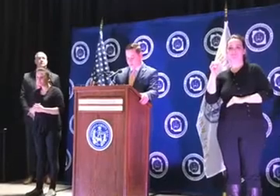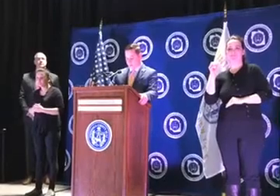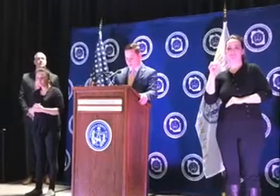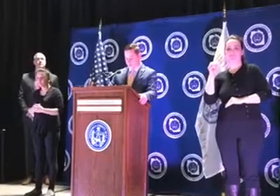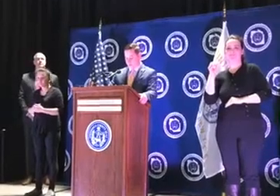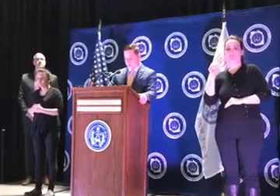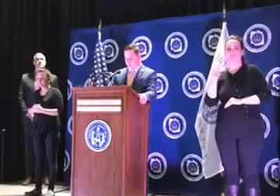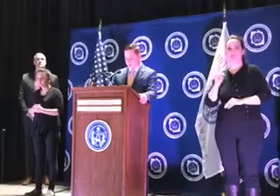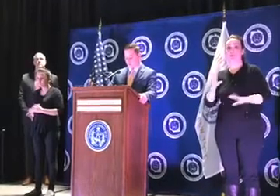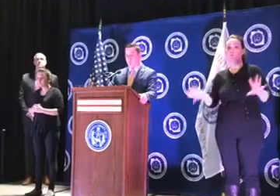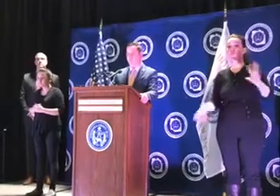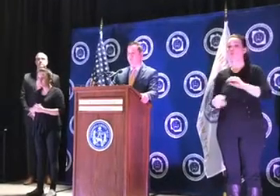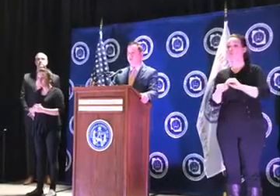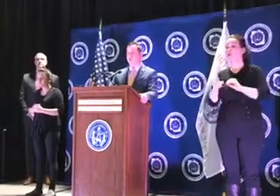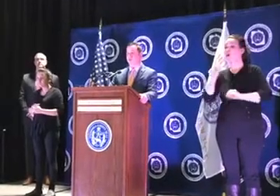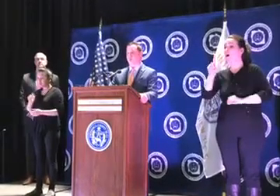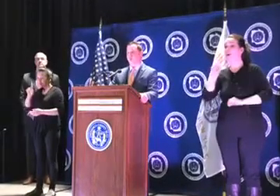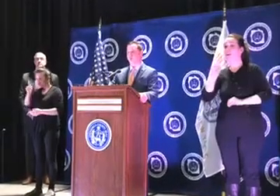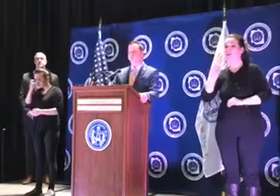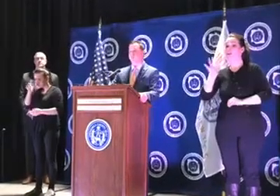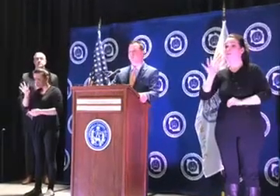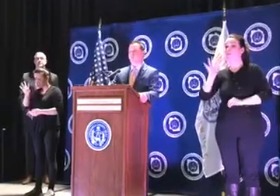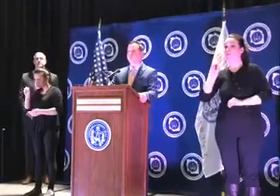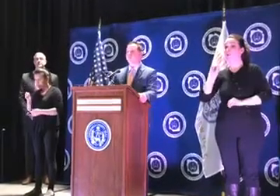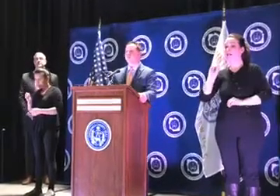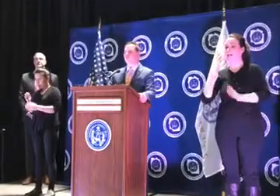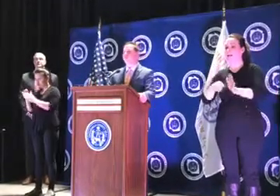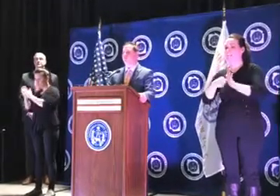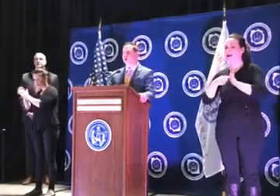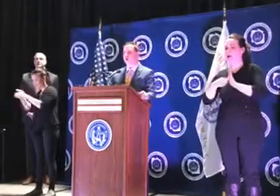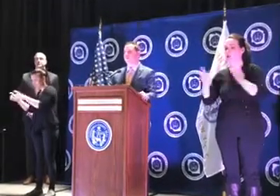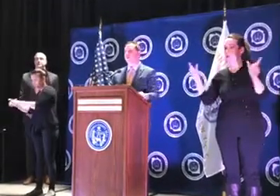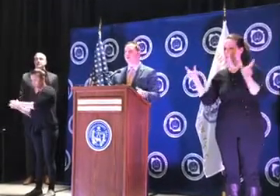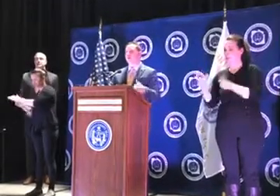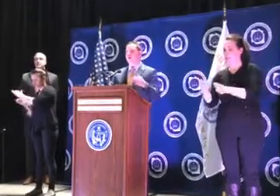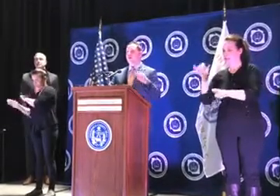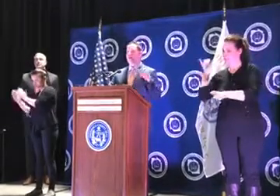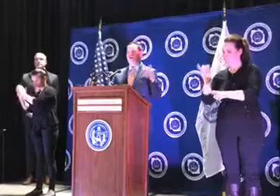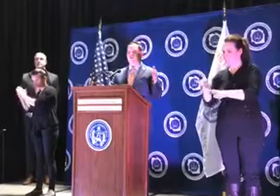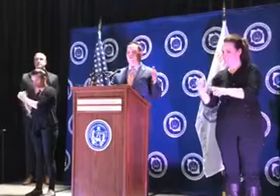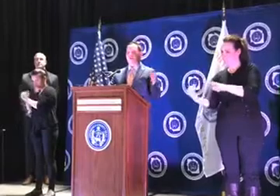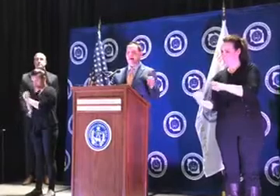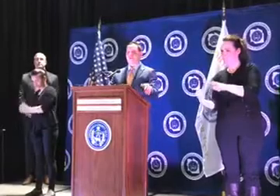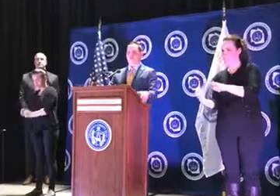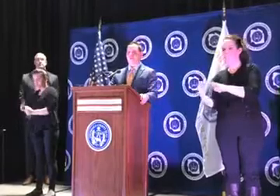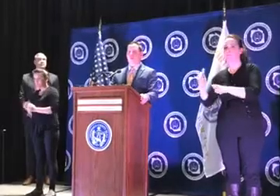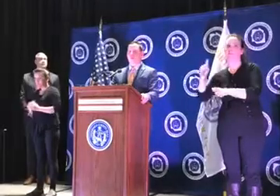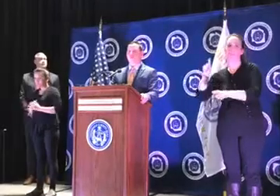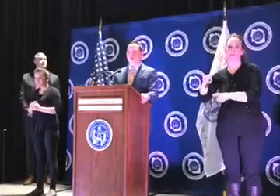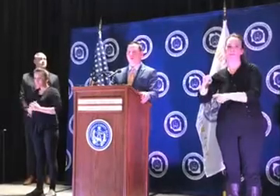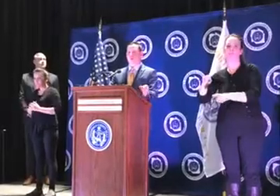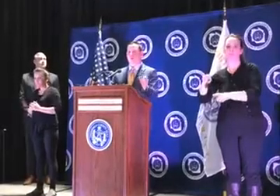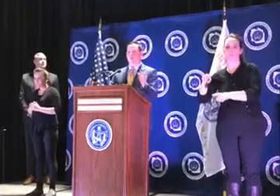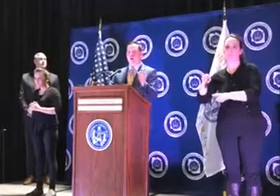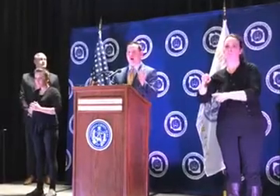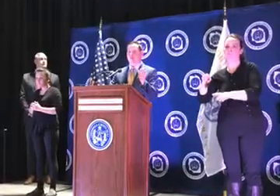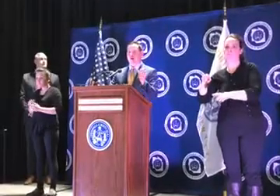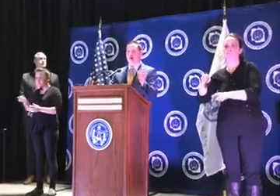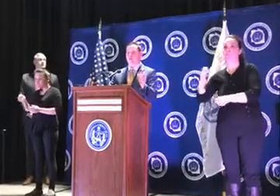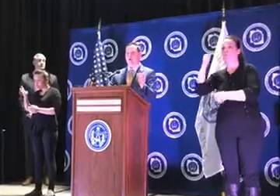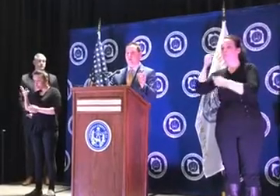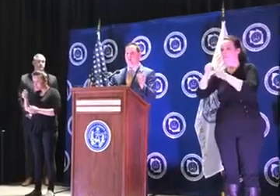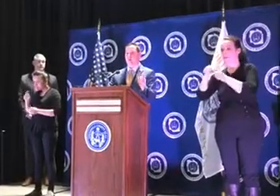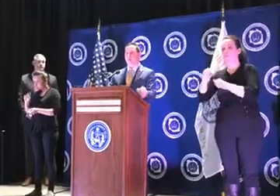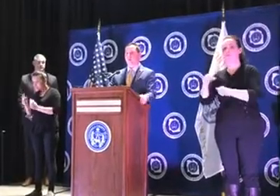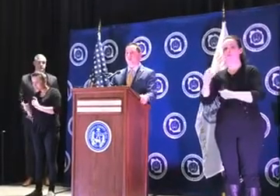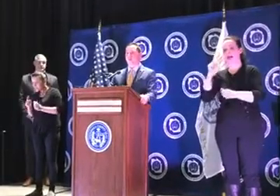in mandatory isolation and quarantine at this point. That's a moving target. As we identify positives, we'll have more people after our